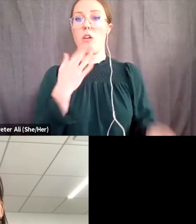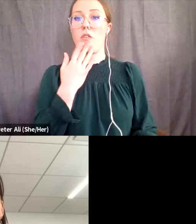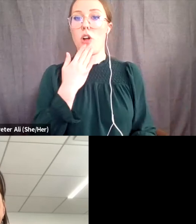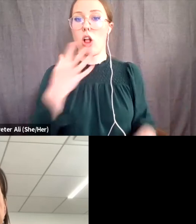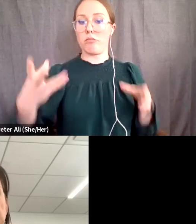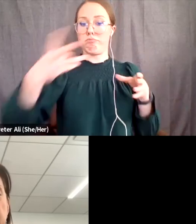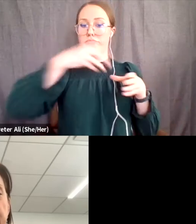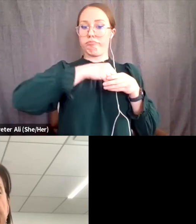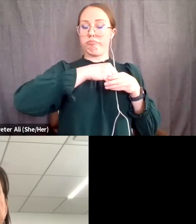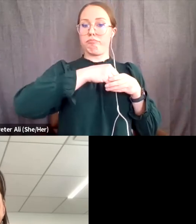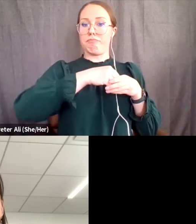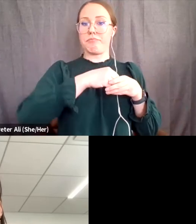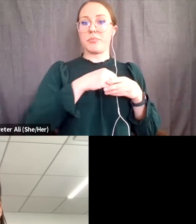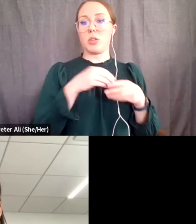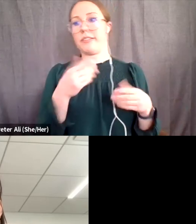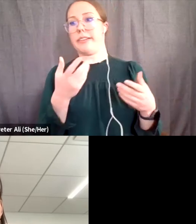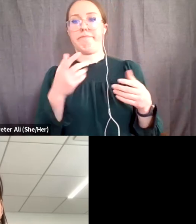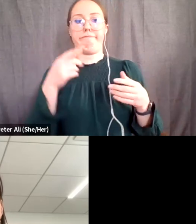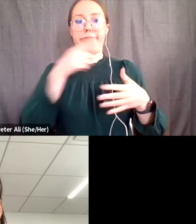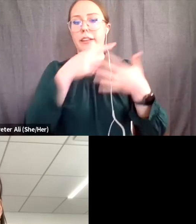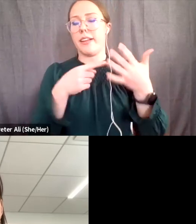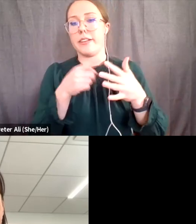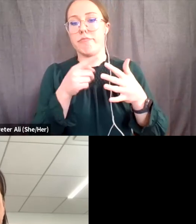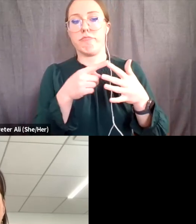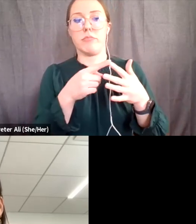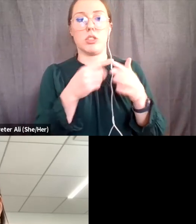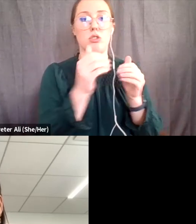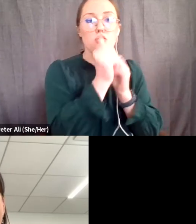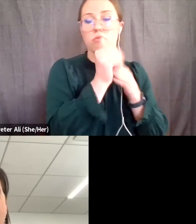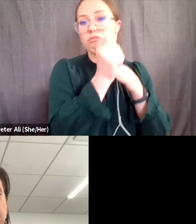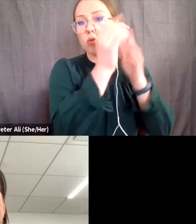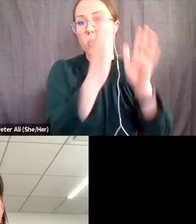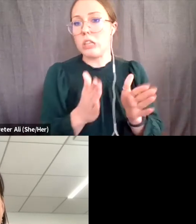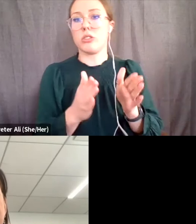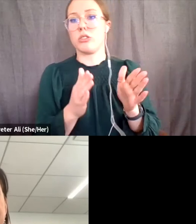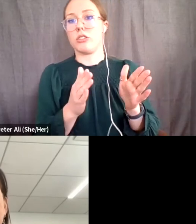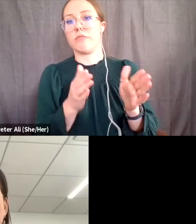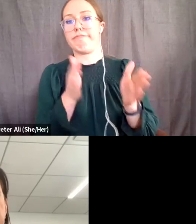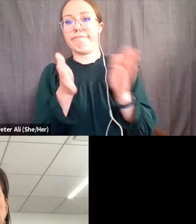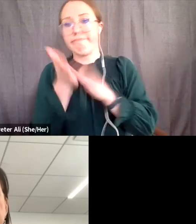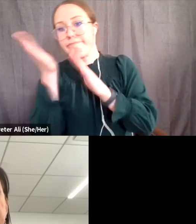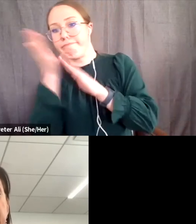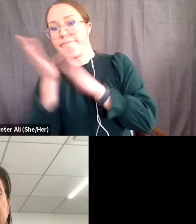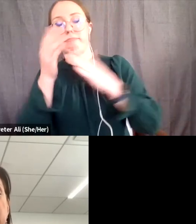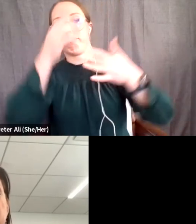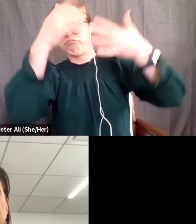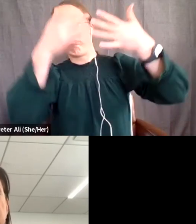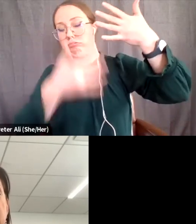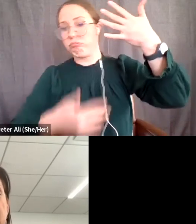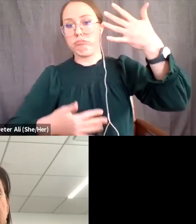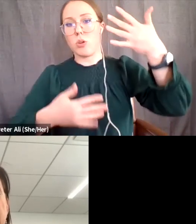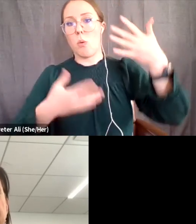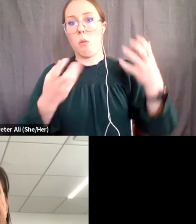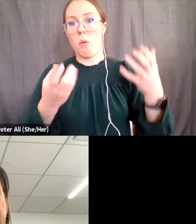leadership, at director position, and up and down every component of the